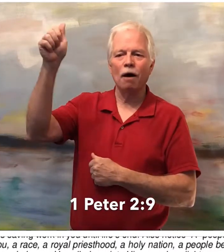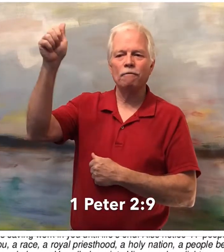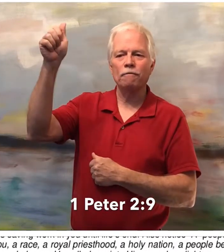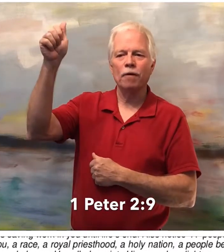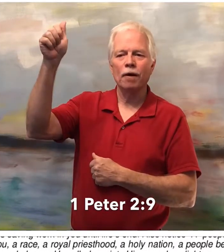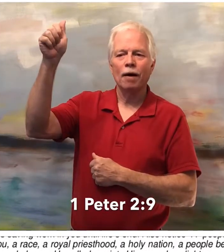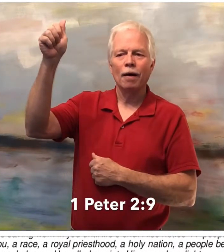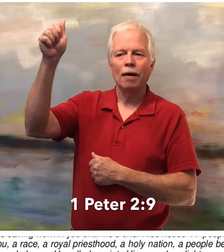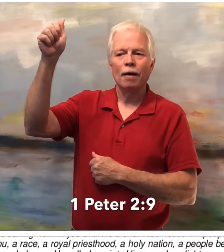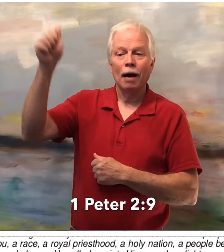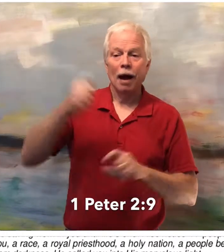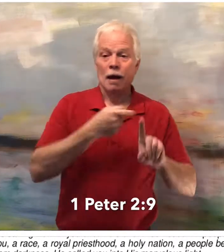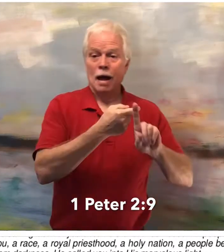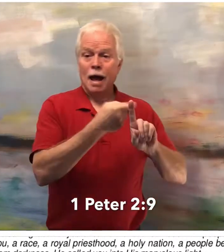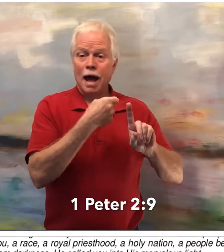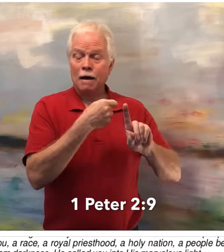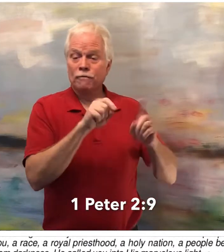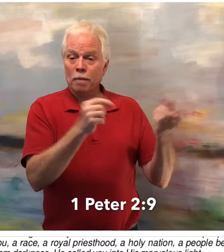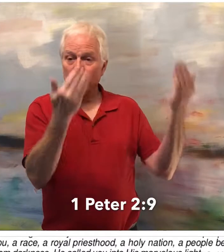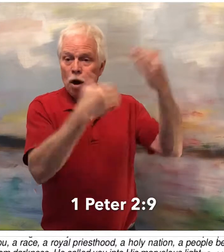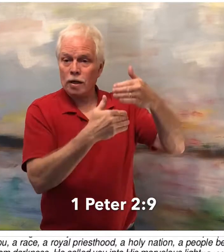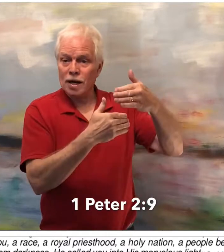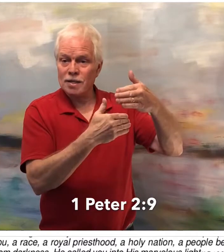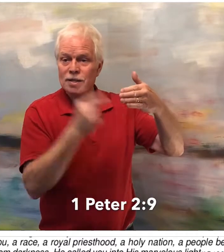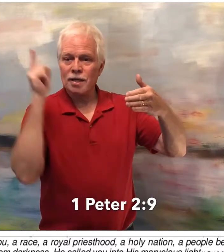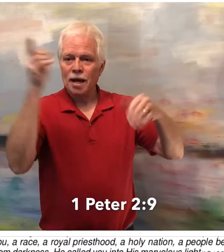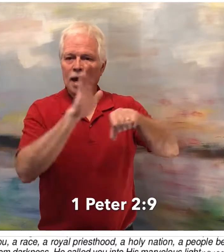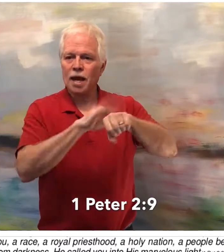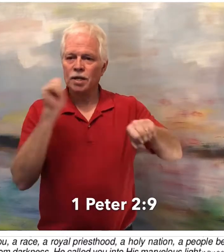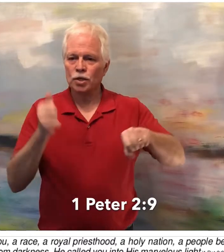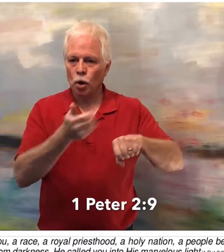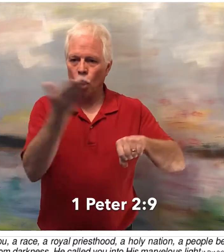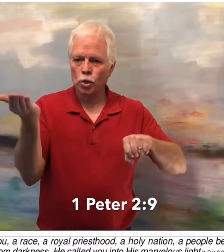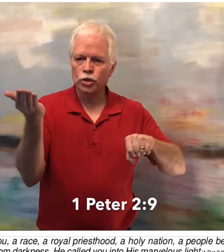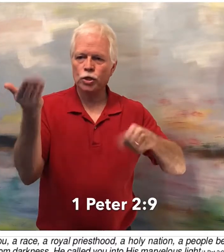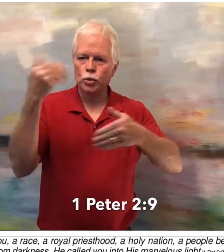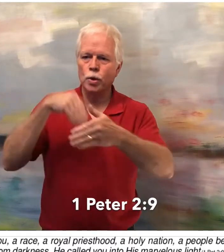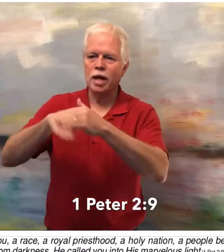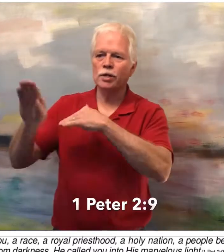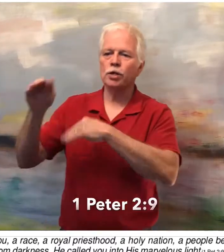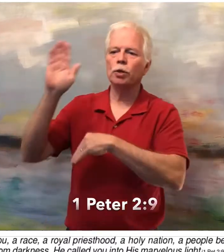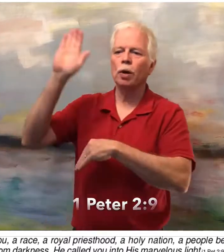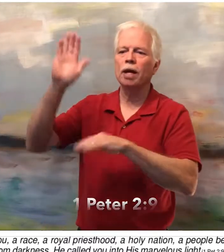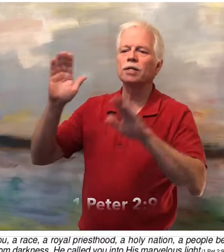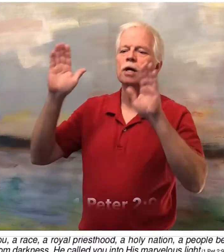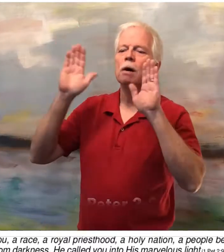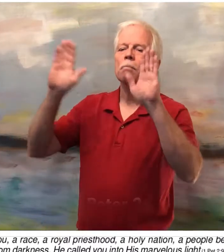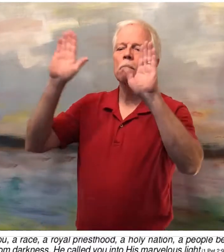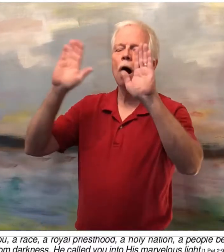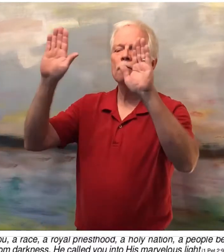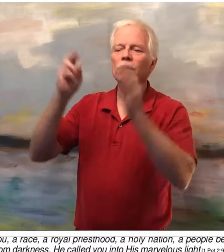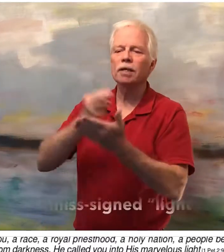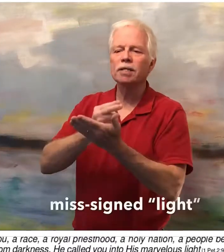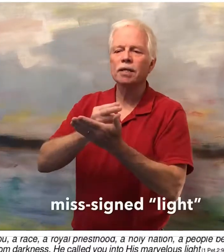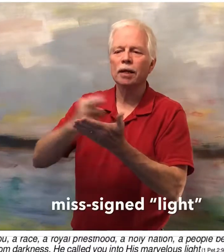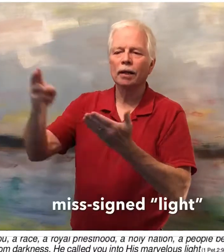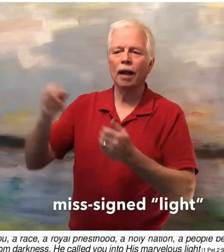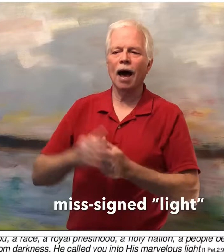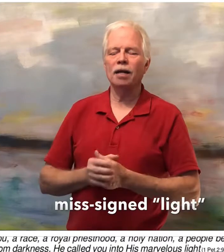From darkness, he has called you into his marvelous light.